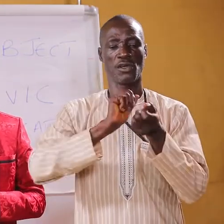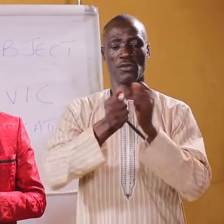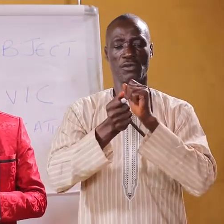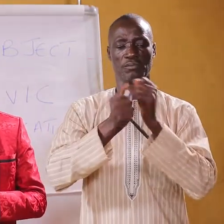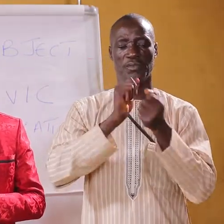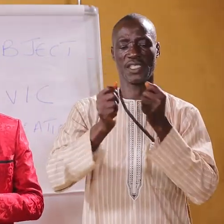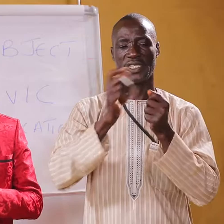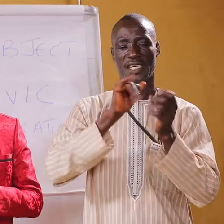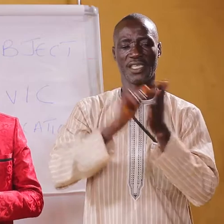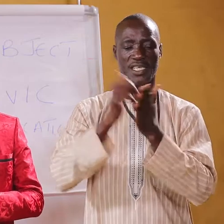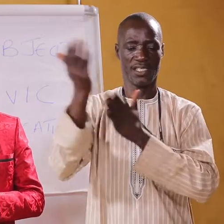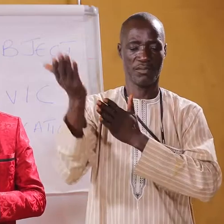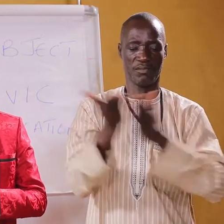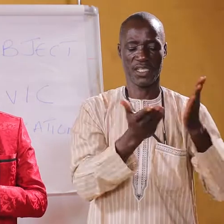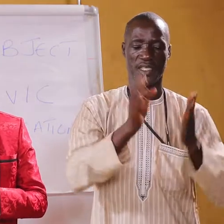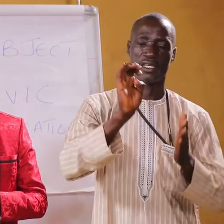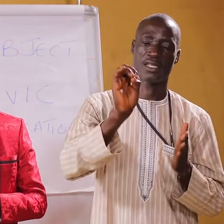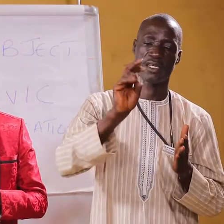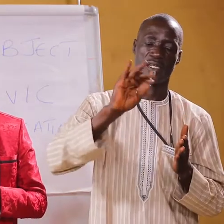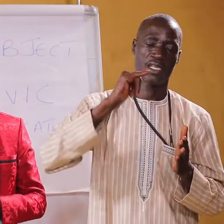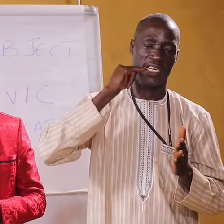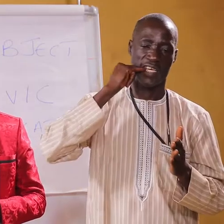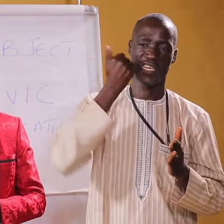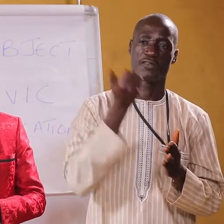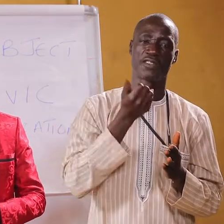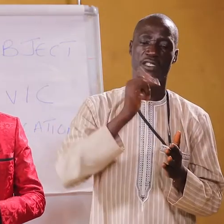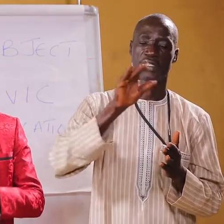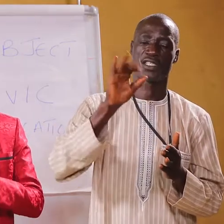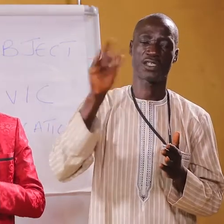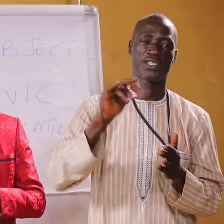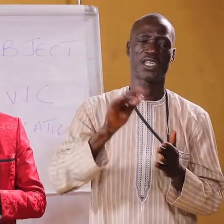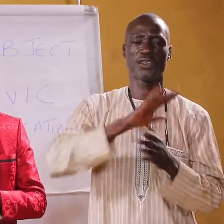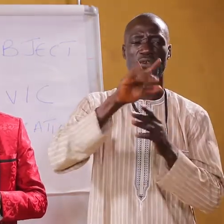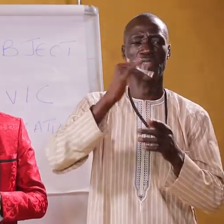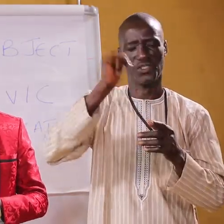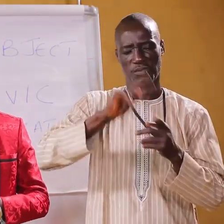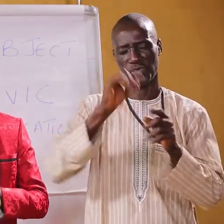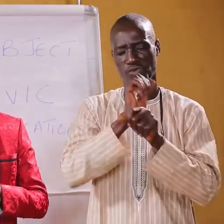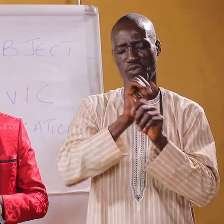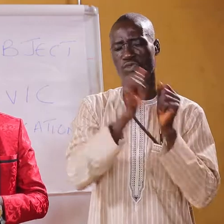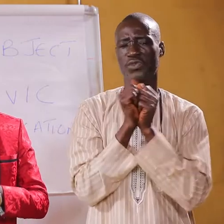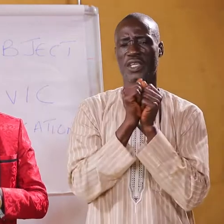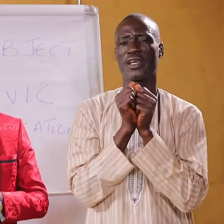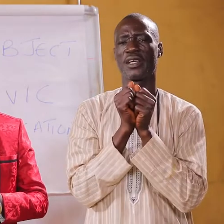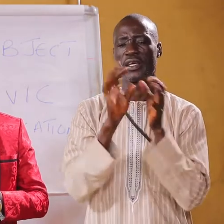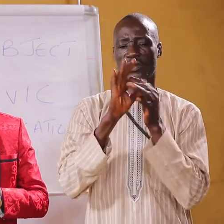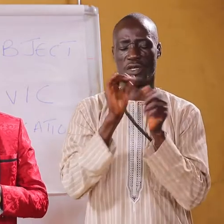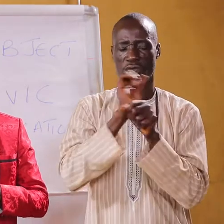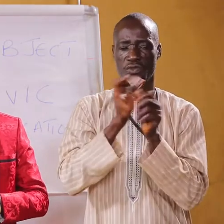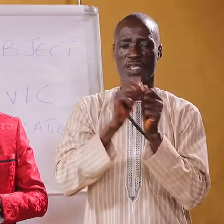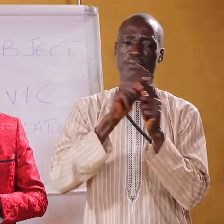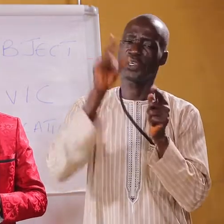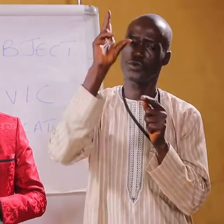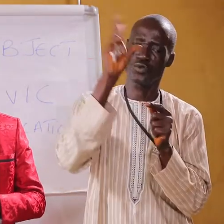other, and you discover there is envy, there is jealousy, and there is strife. They are supposed to work together. They are supposed to cooperate and work as